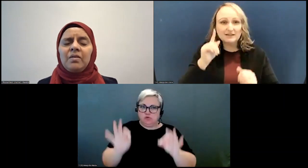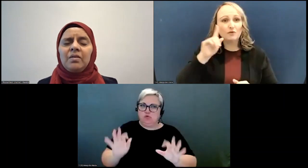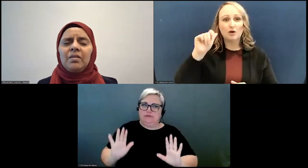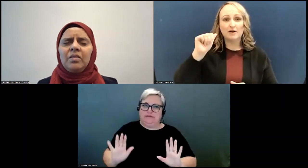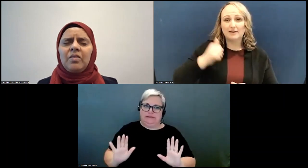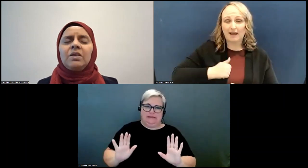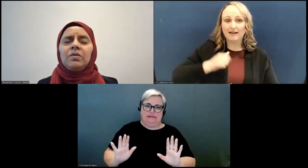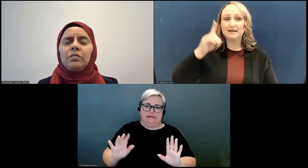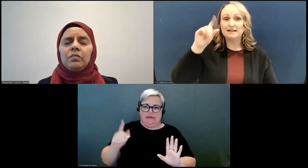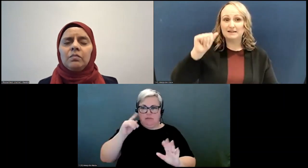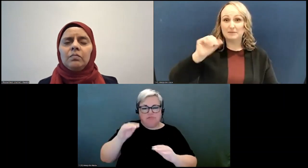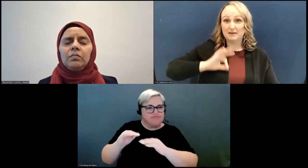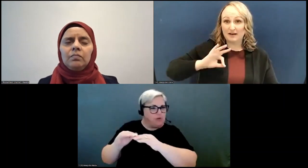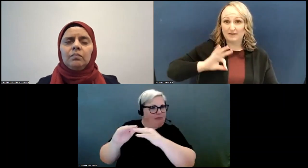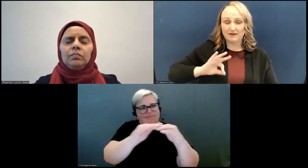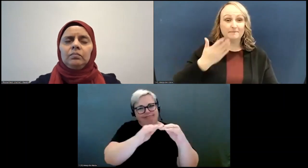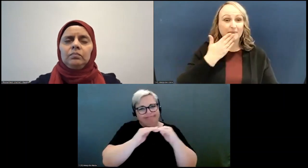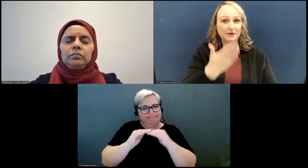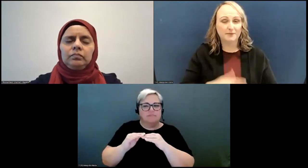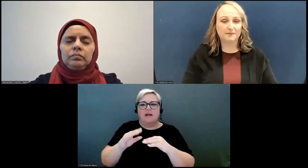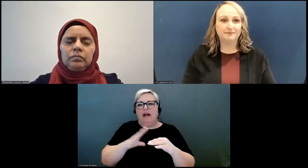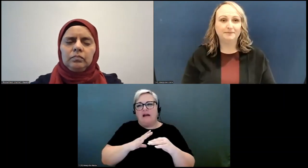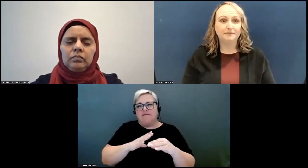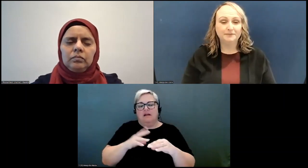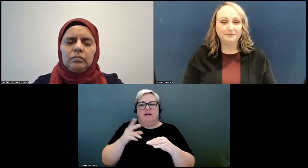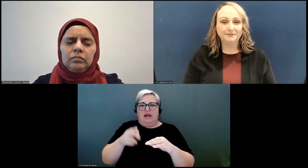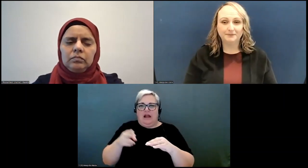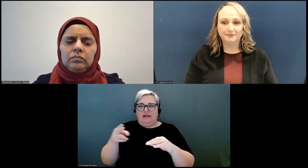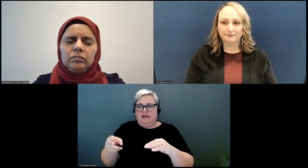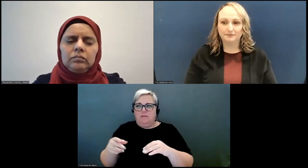Benefit. Thank you.